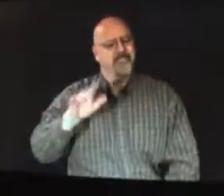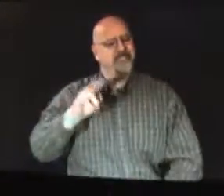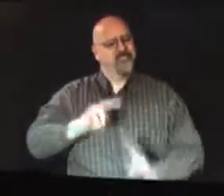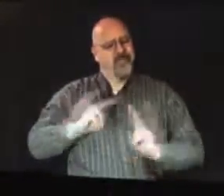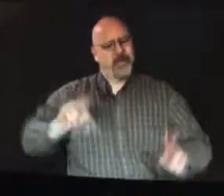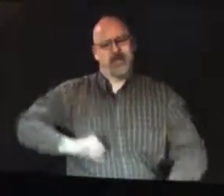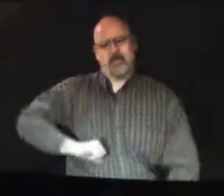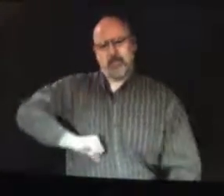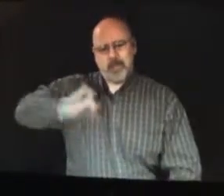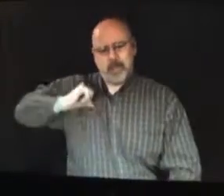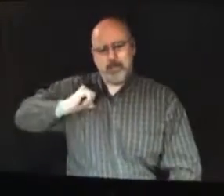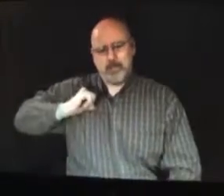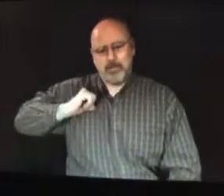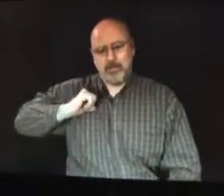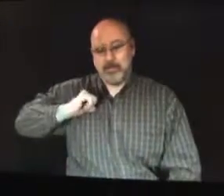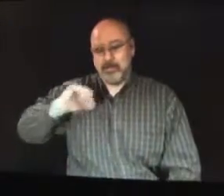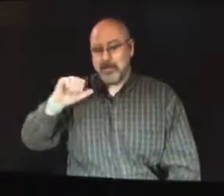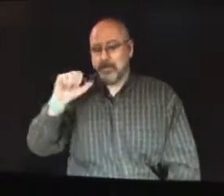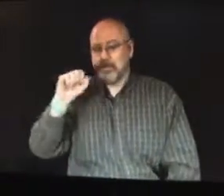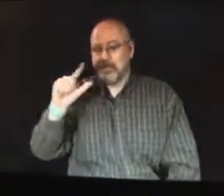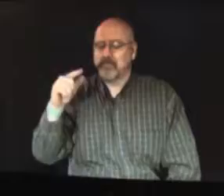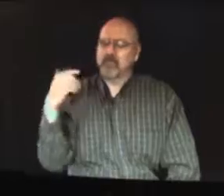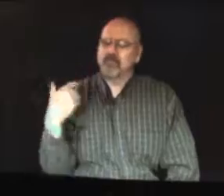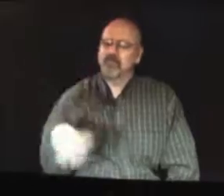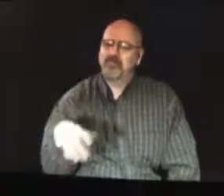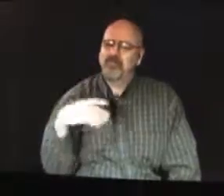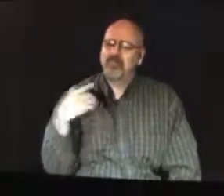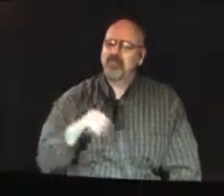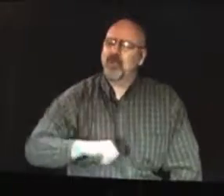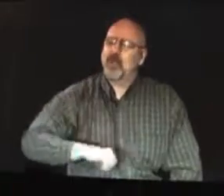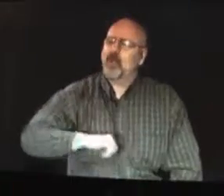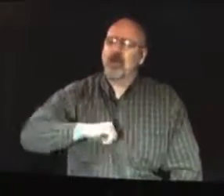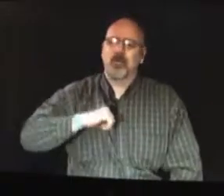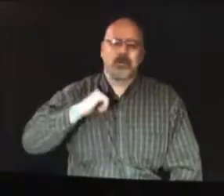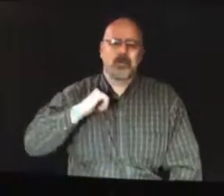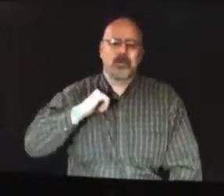people. They are very proud of their language.